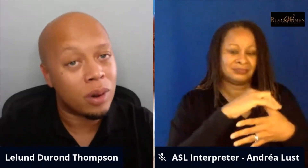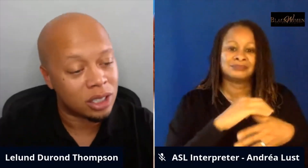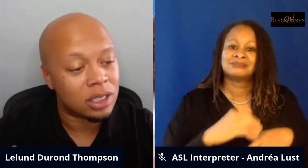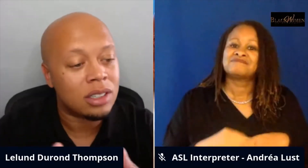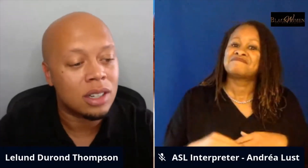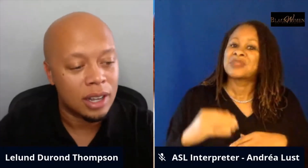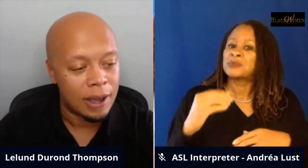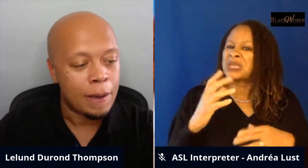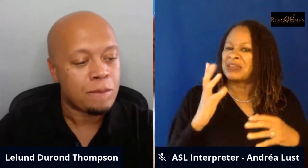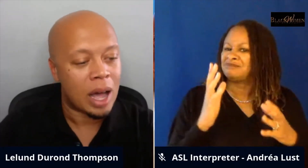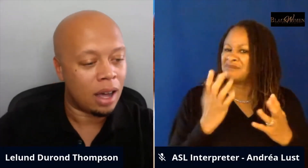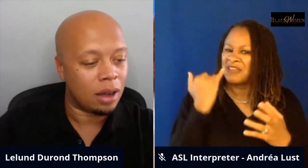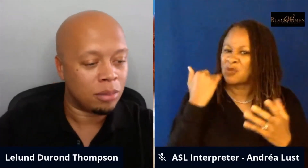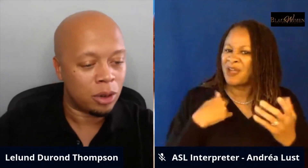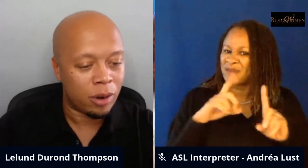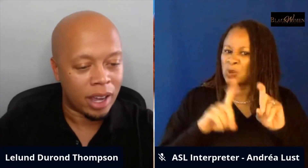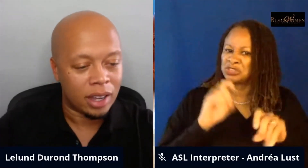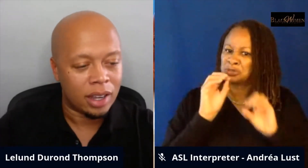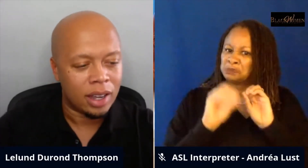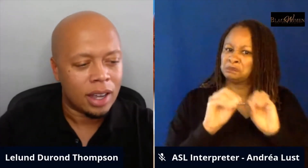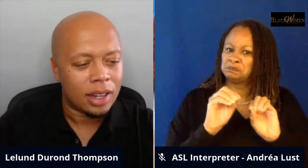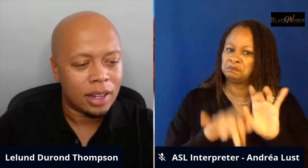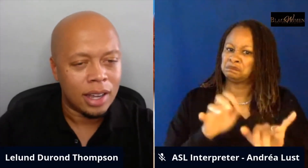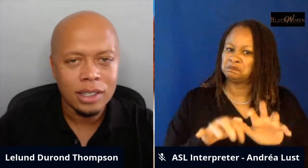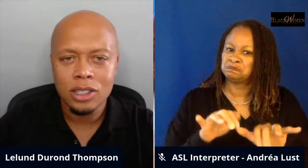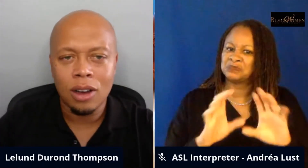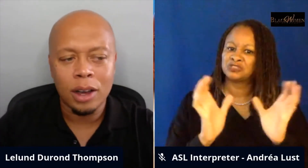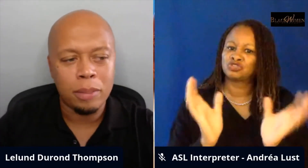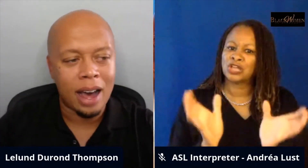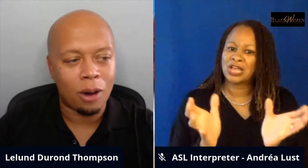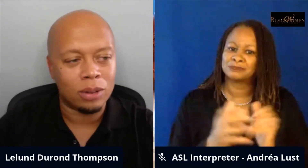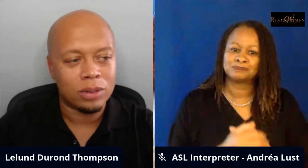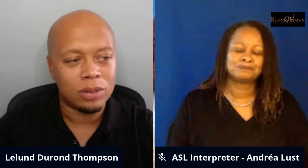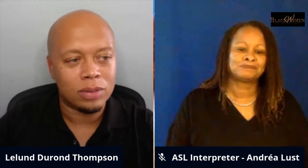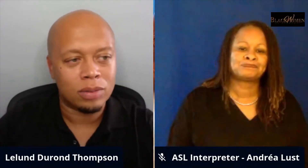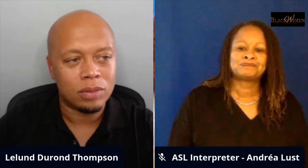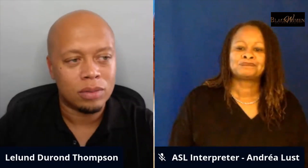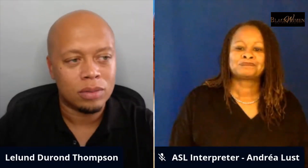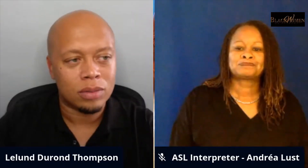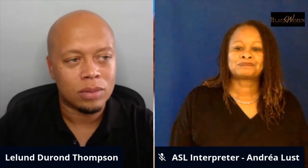you have questions. Great. Let's talk about